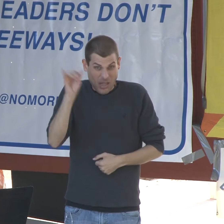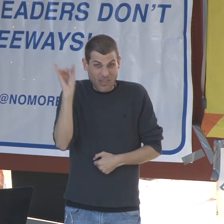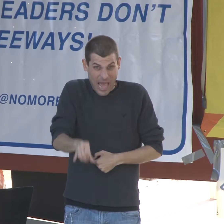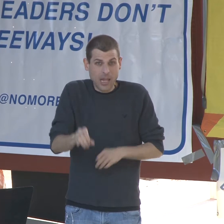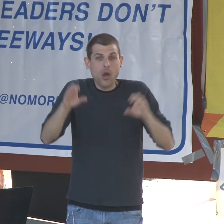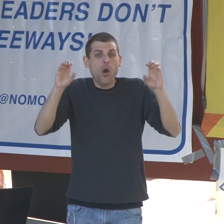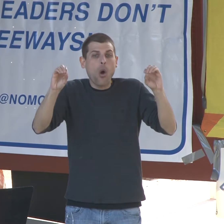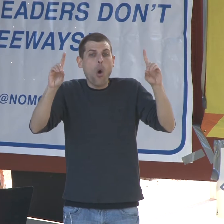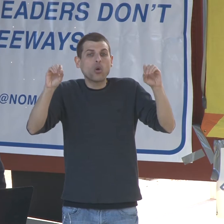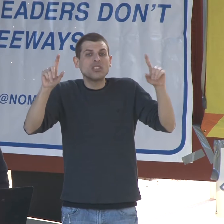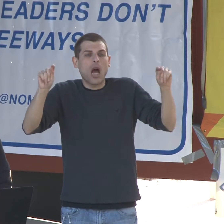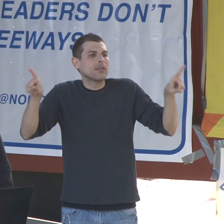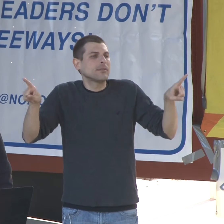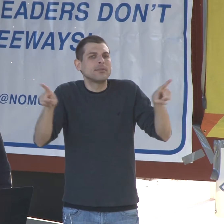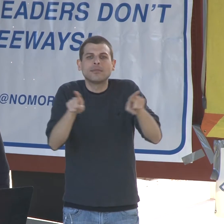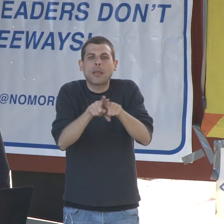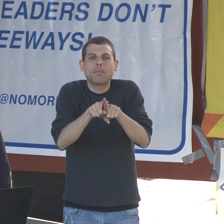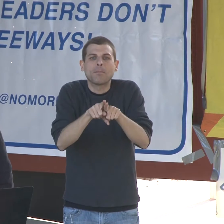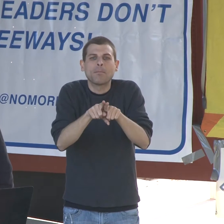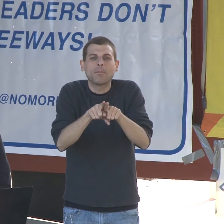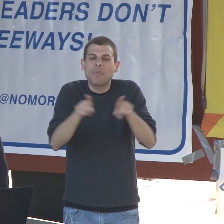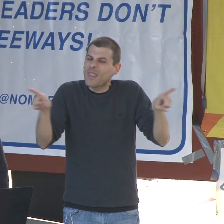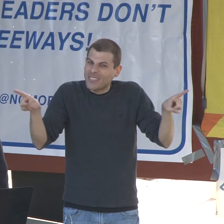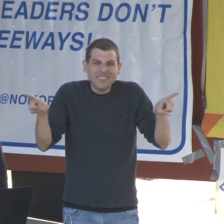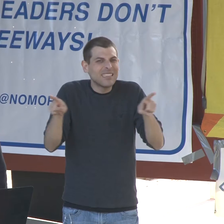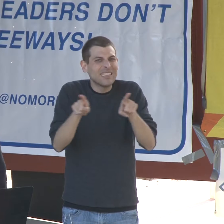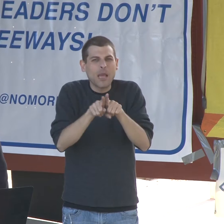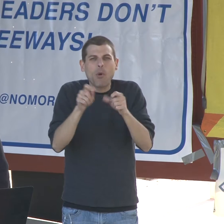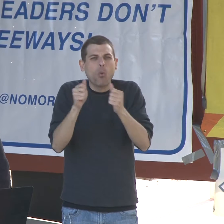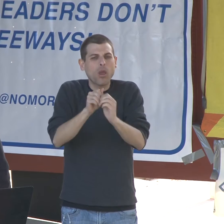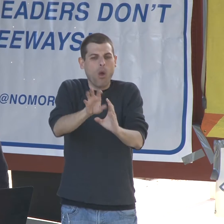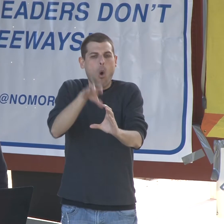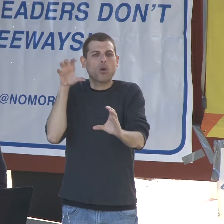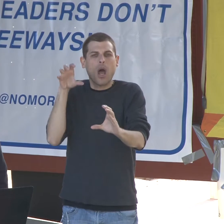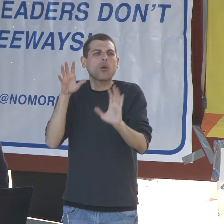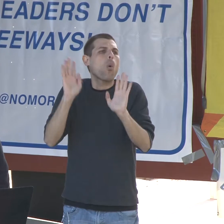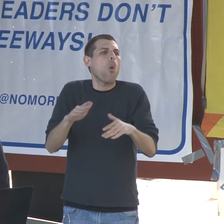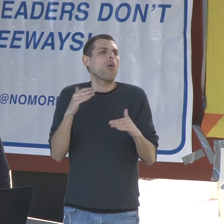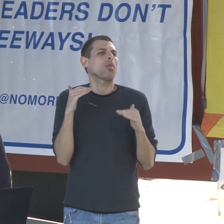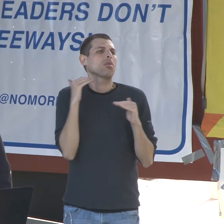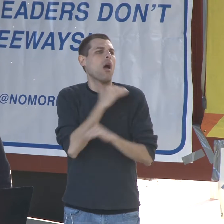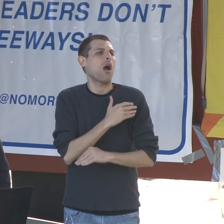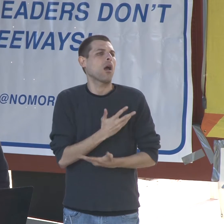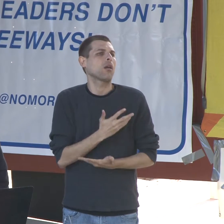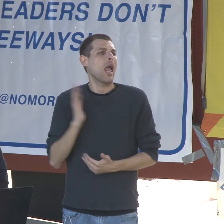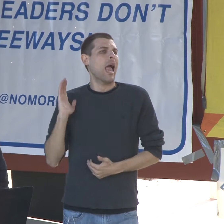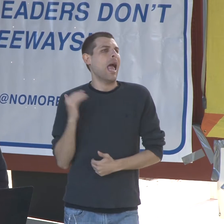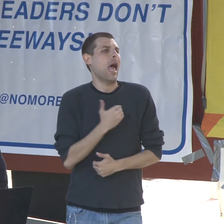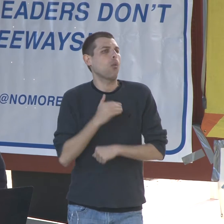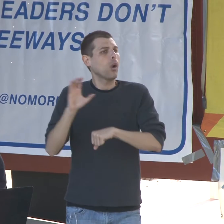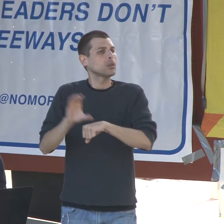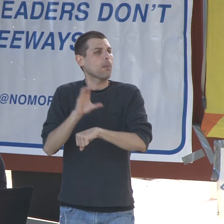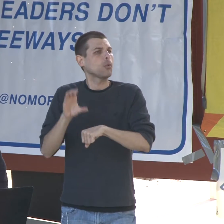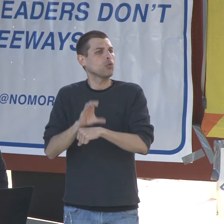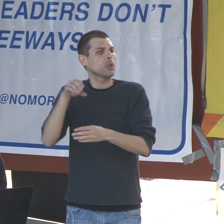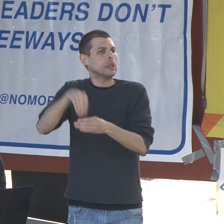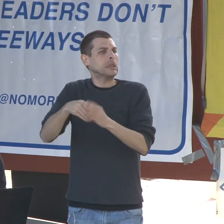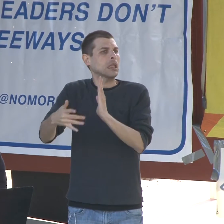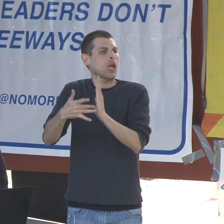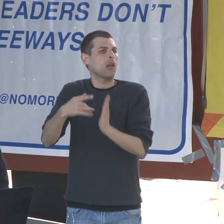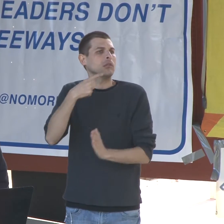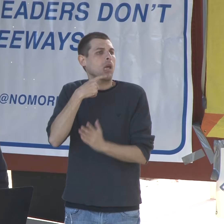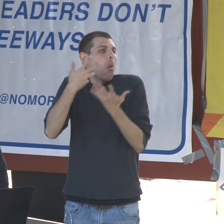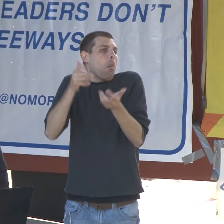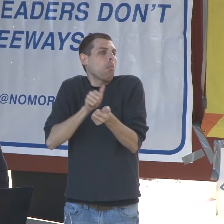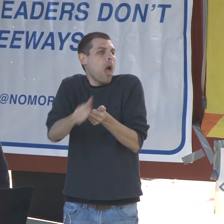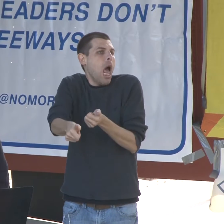what ODOT's engineers have done with the traffic and the pollution forecasts for this project. They've rigged the software to cheat